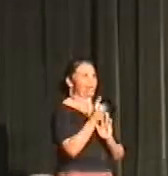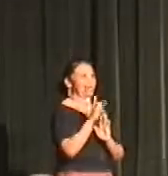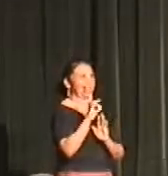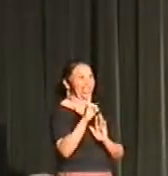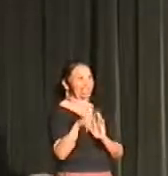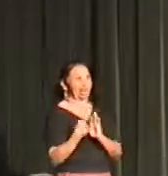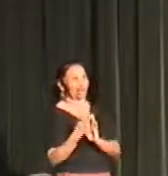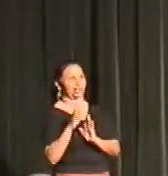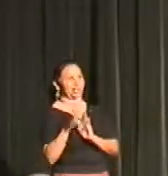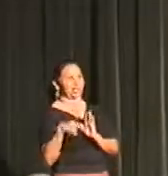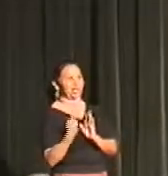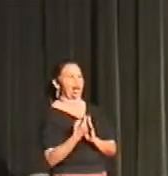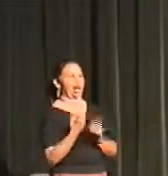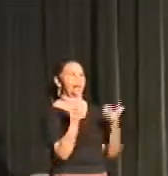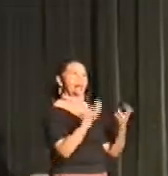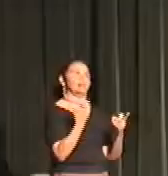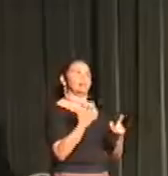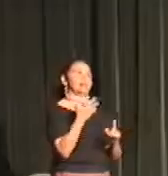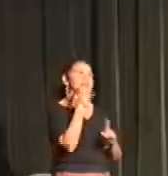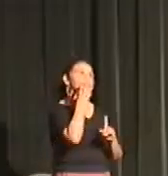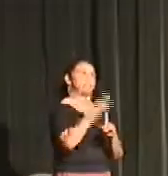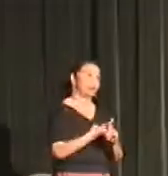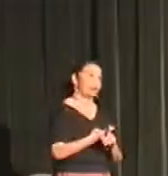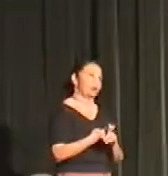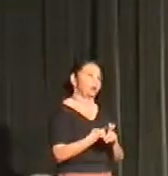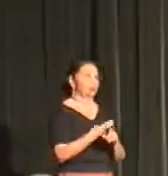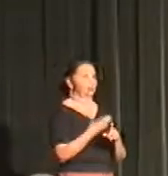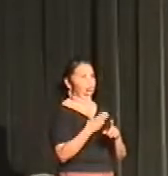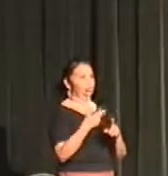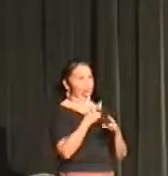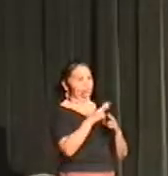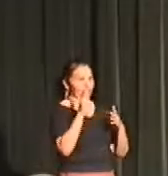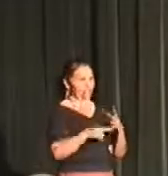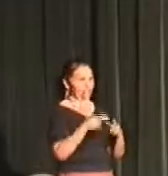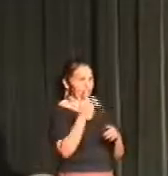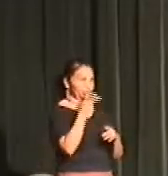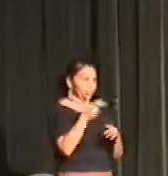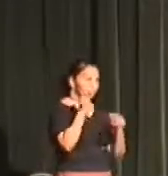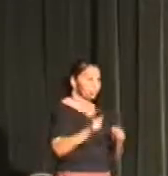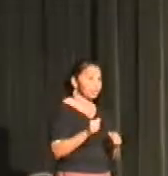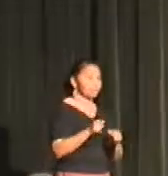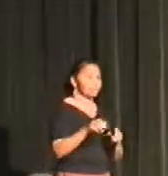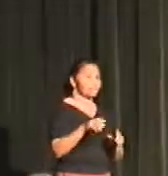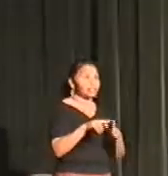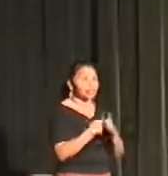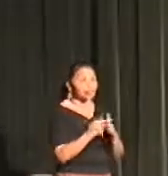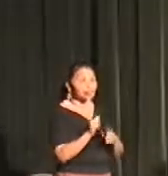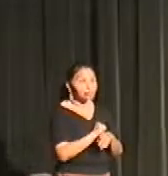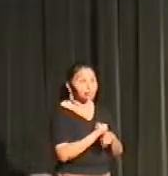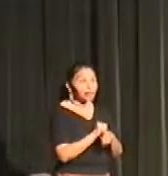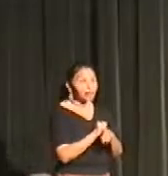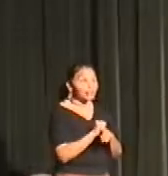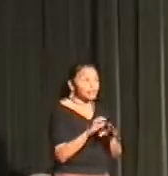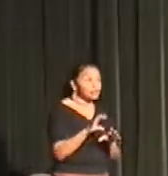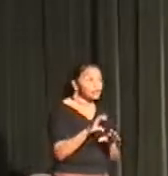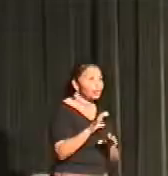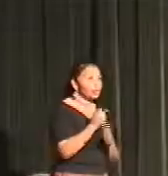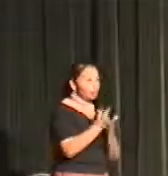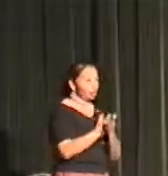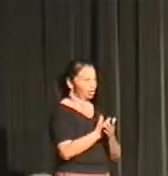months to get your bar results to find out whether you are actually allowed to practice law. And so I took that test, and I studied really, really